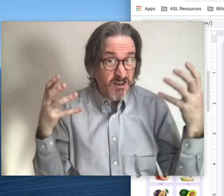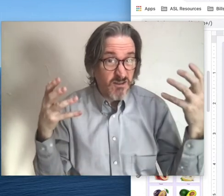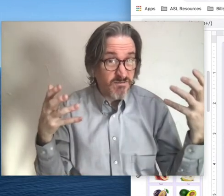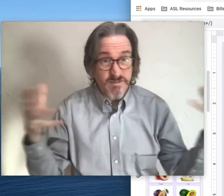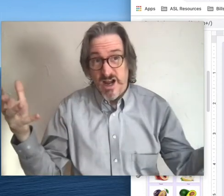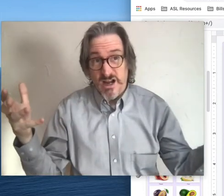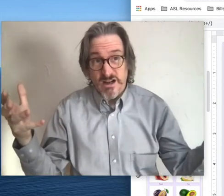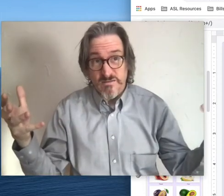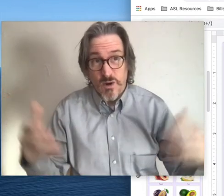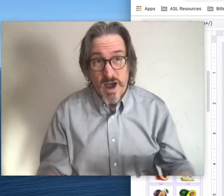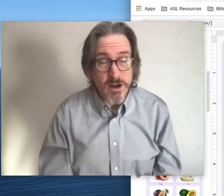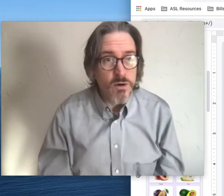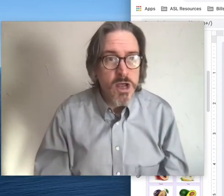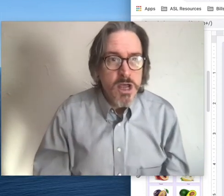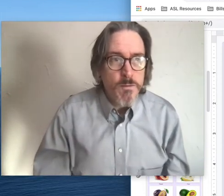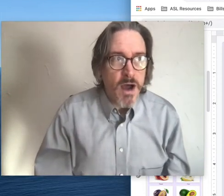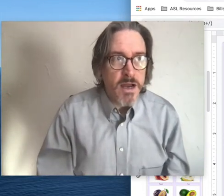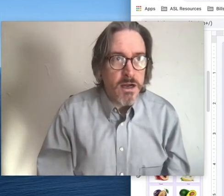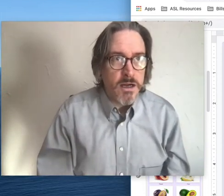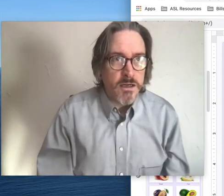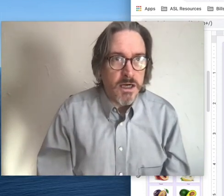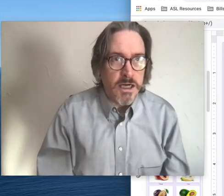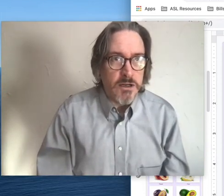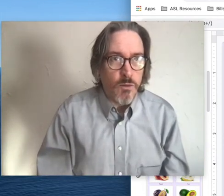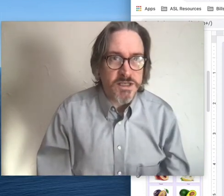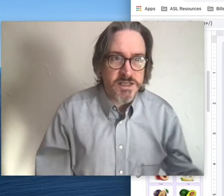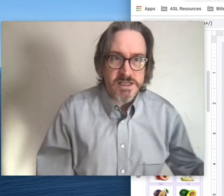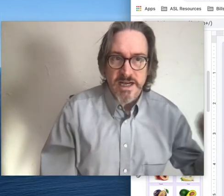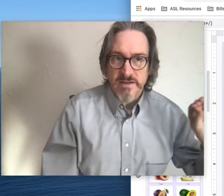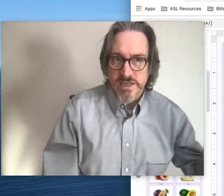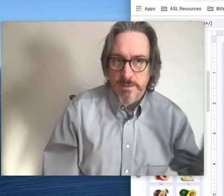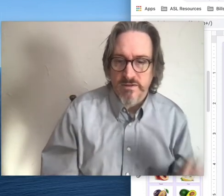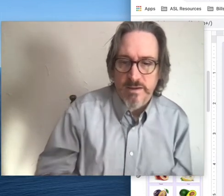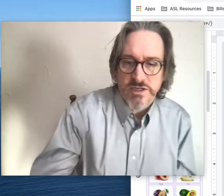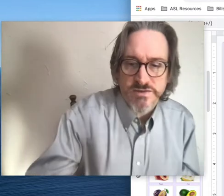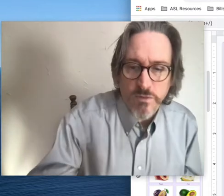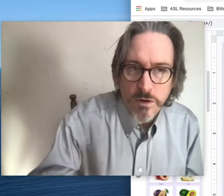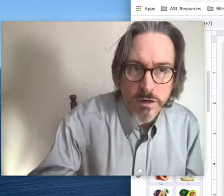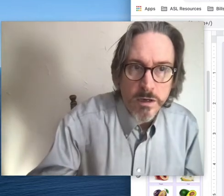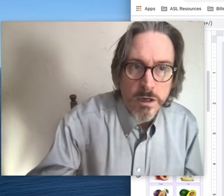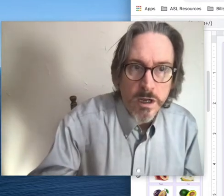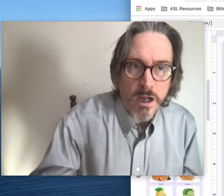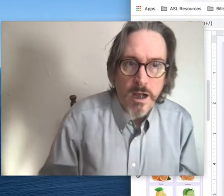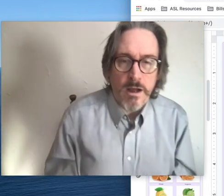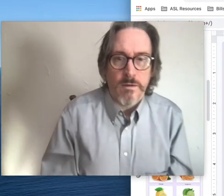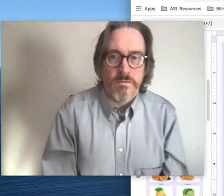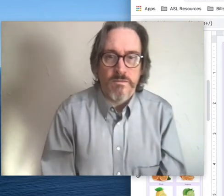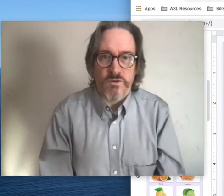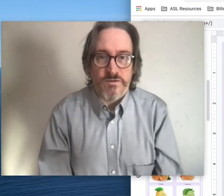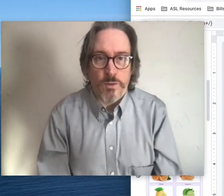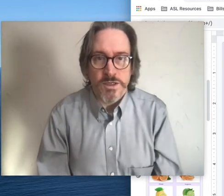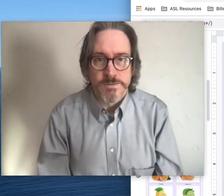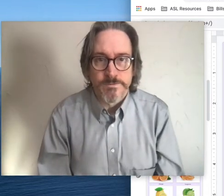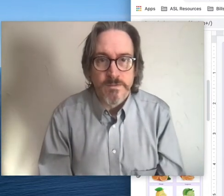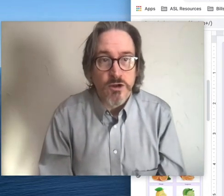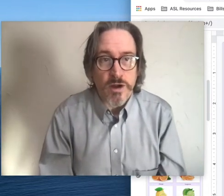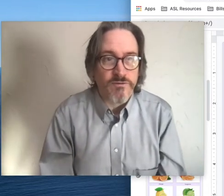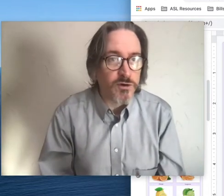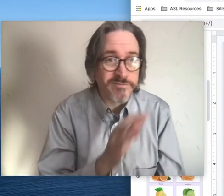in Ohio. But what's the sign gives a couple of options for different